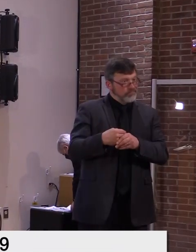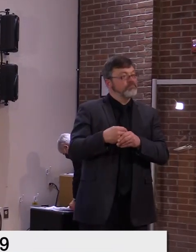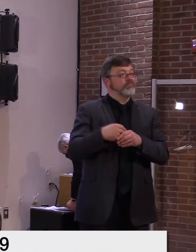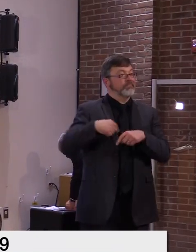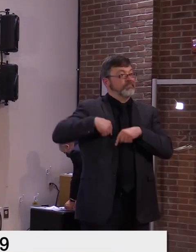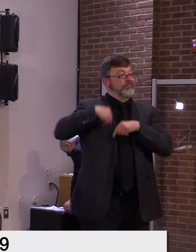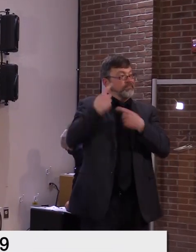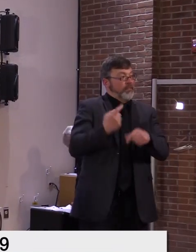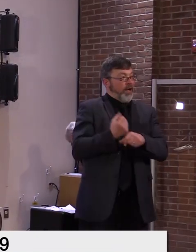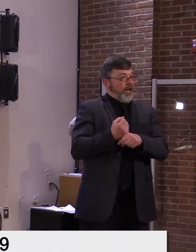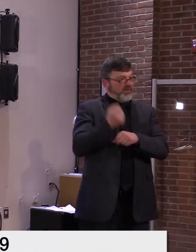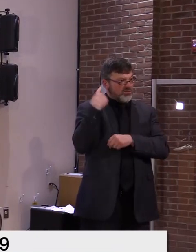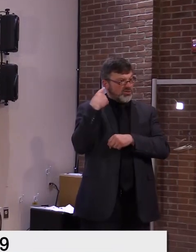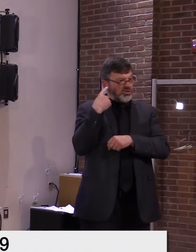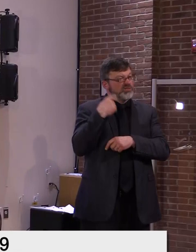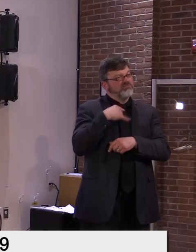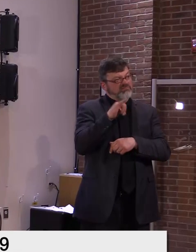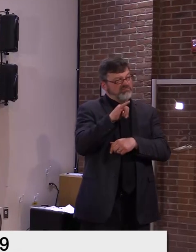to 231.